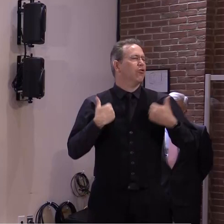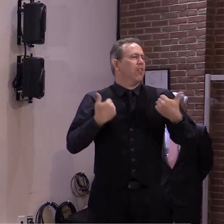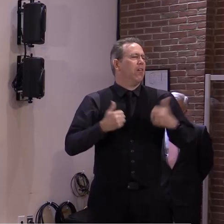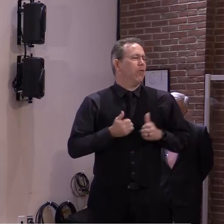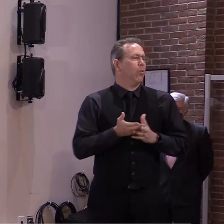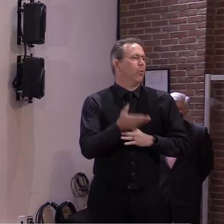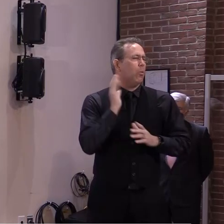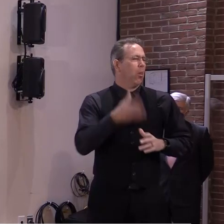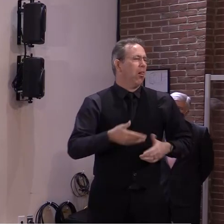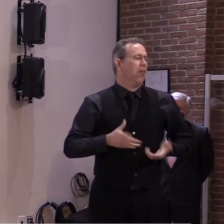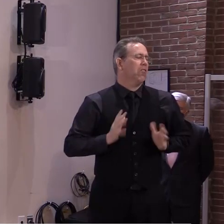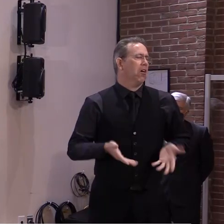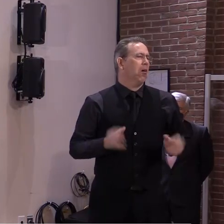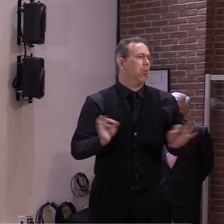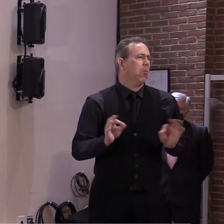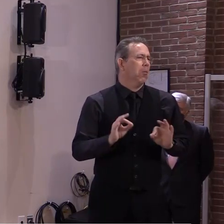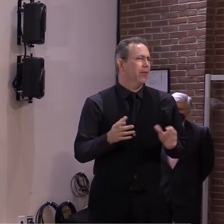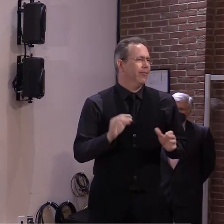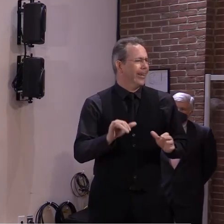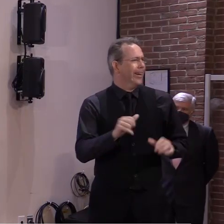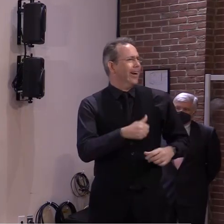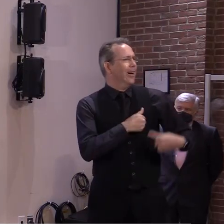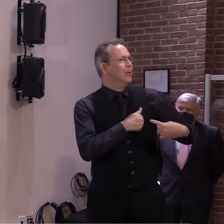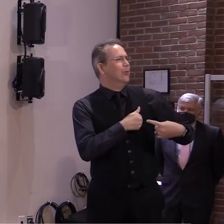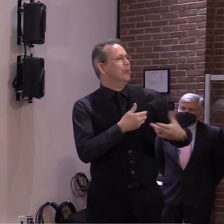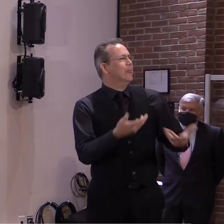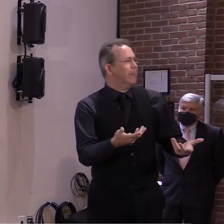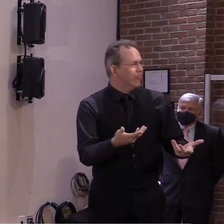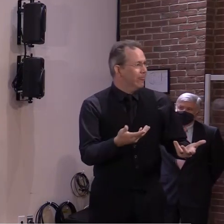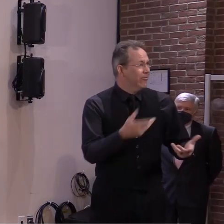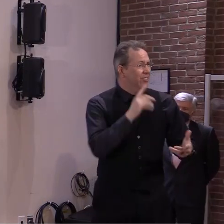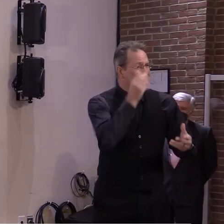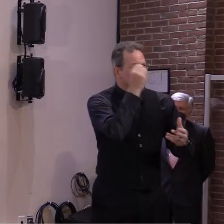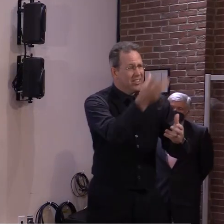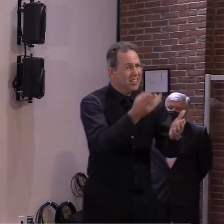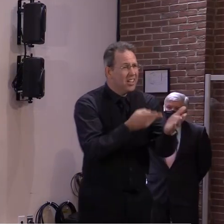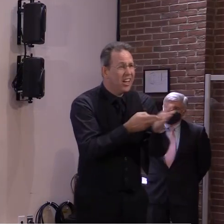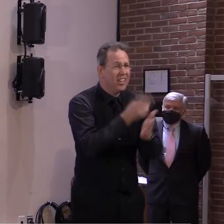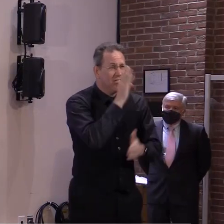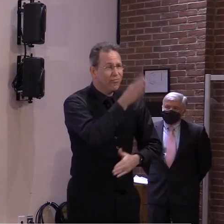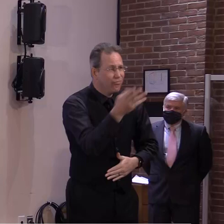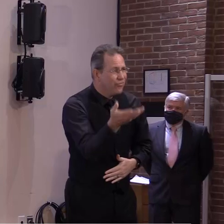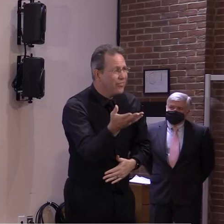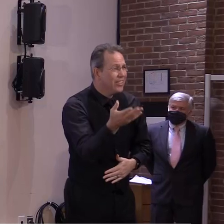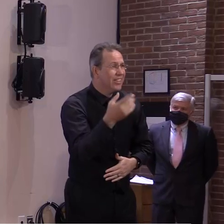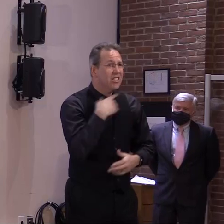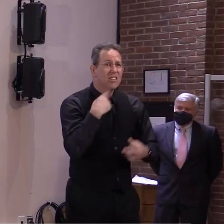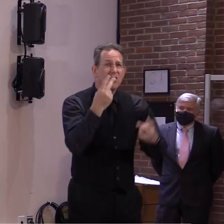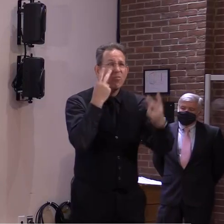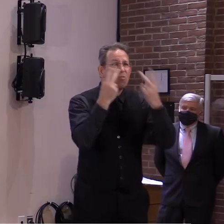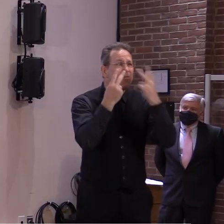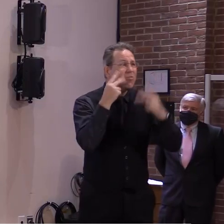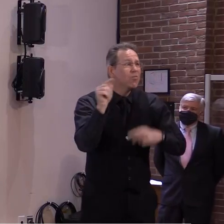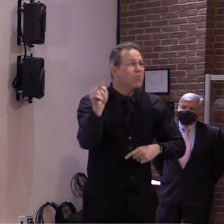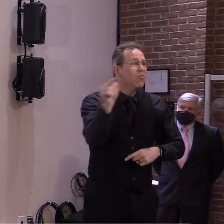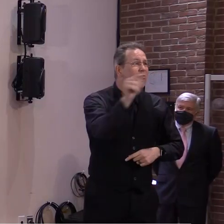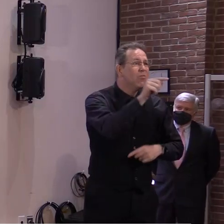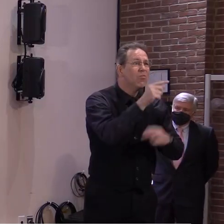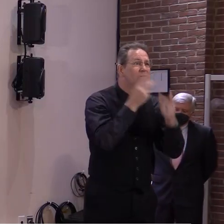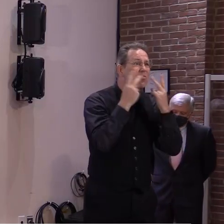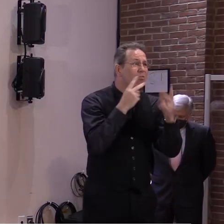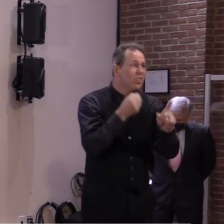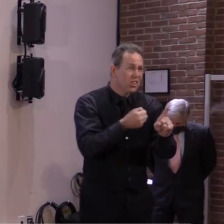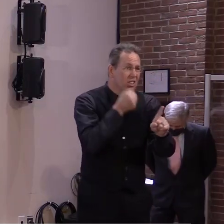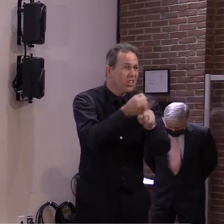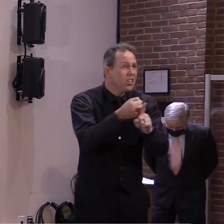not a problem. But the reality is, you know, we know from a health standpoint, it can be a significant problem.